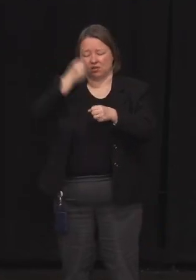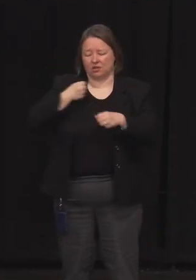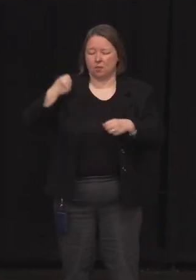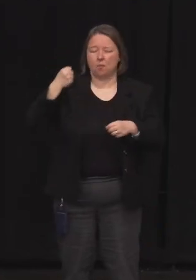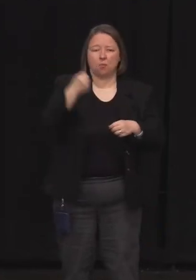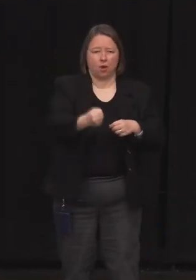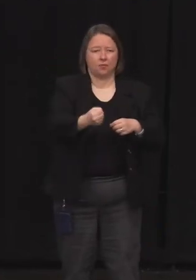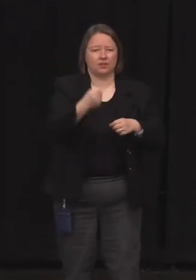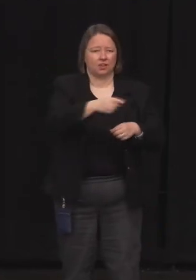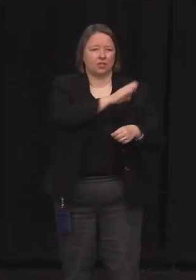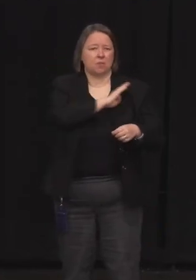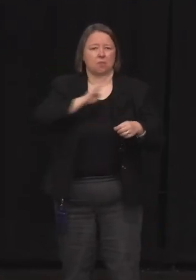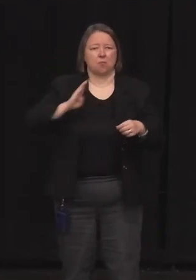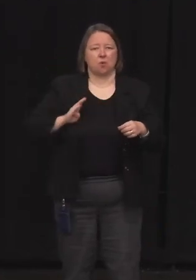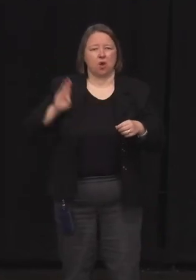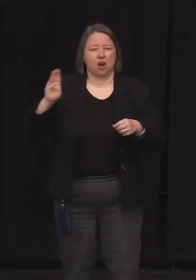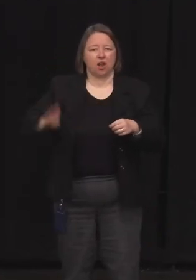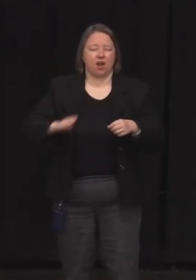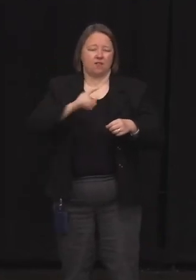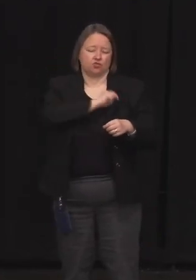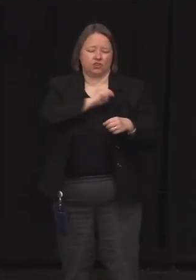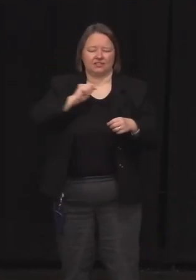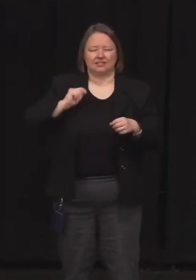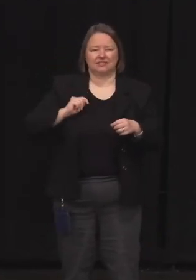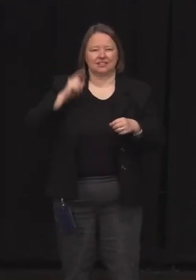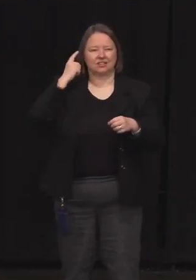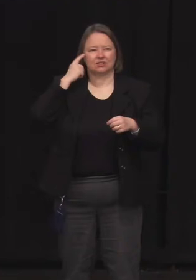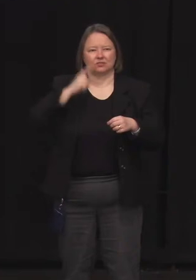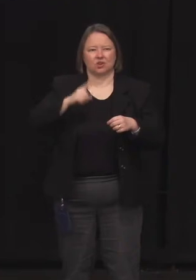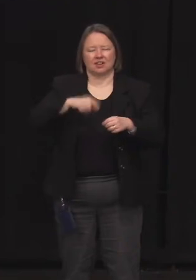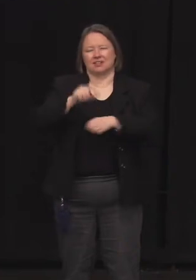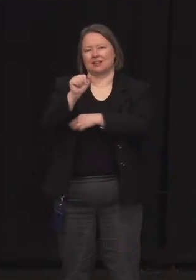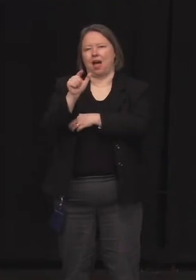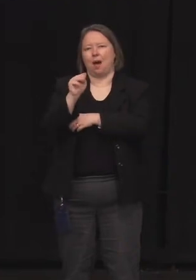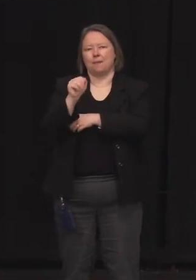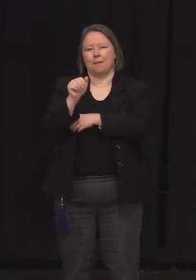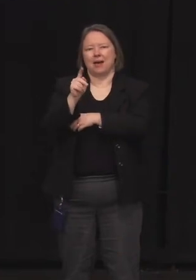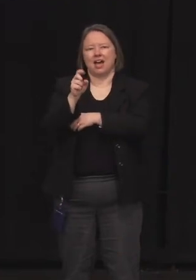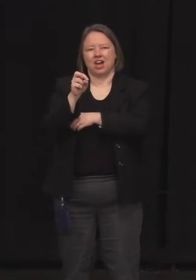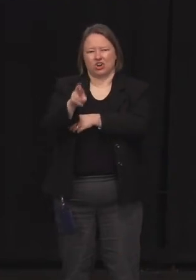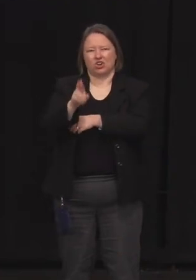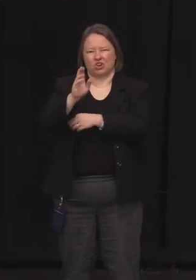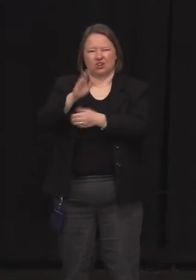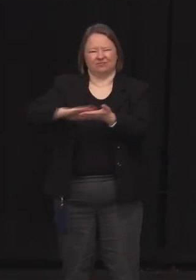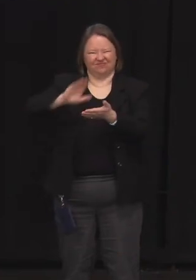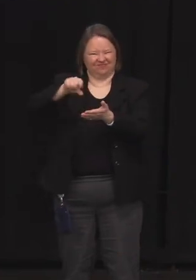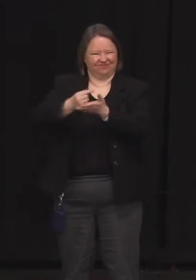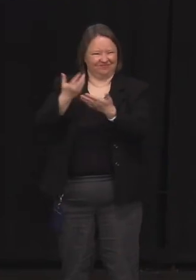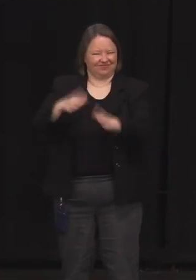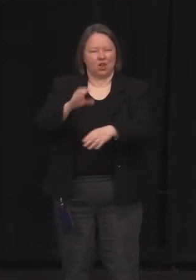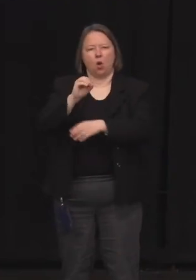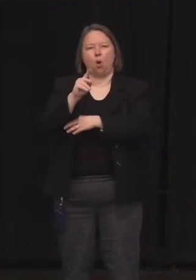appointment to the board of trustees to his alma mater, Oakland University.